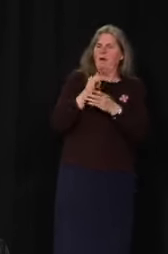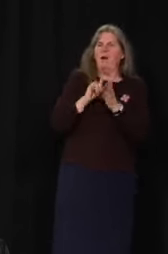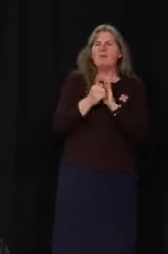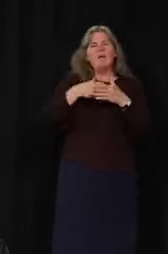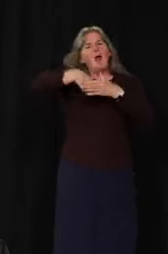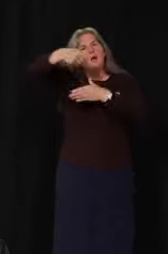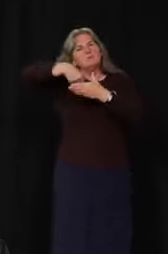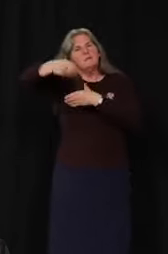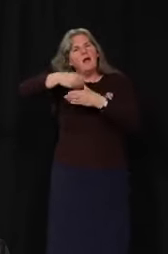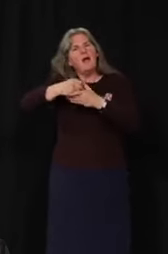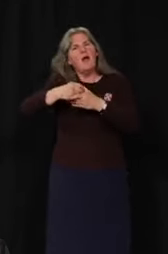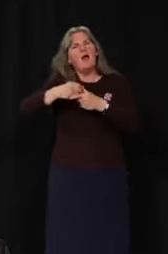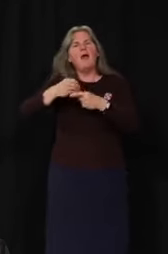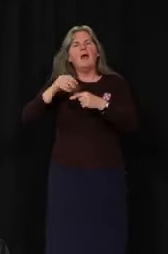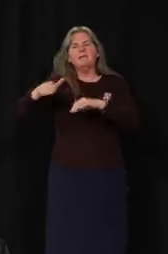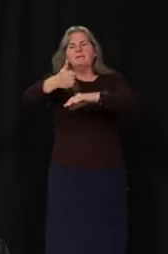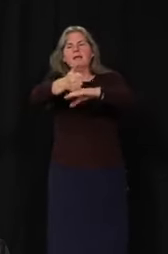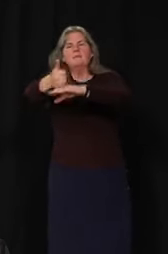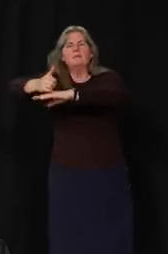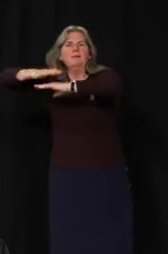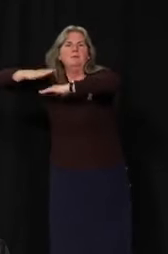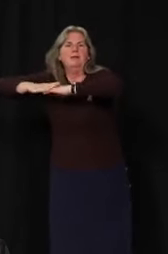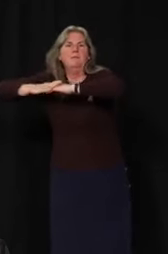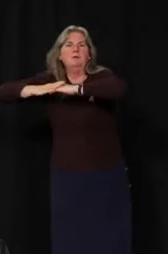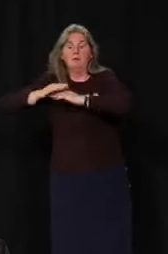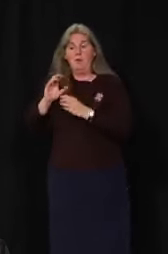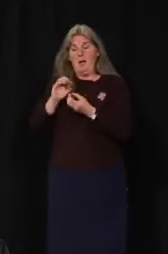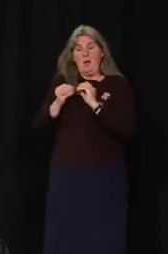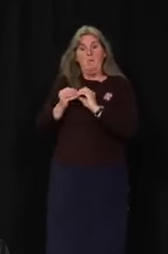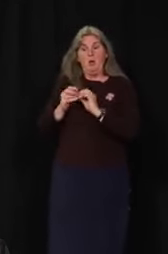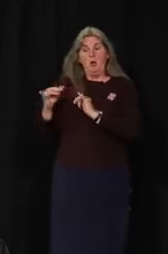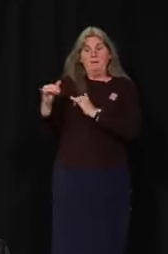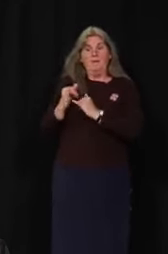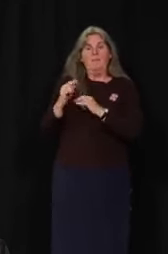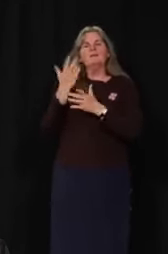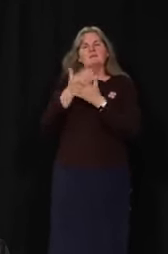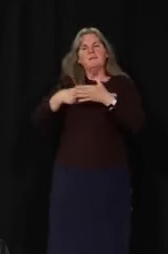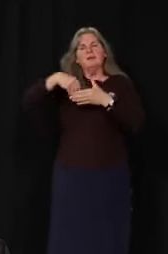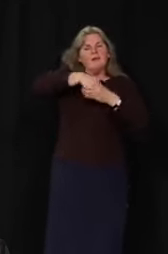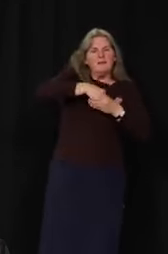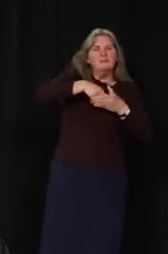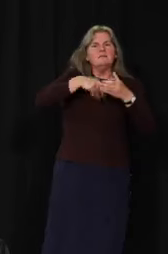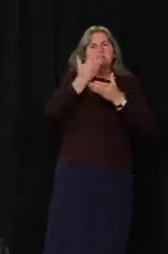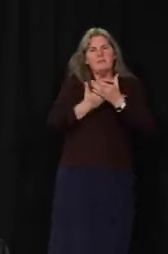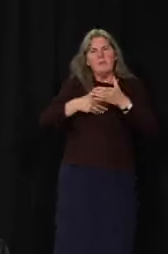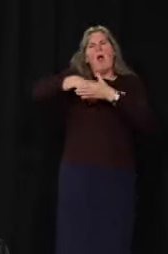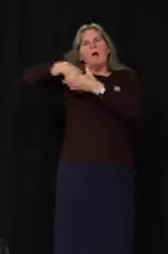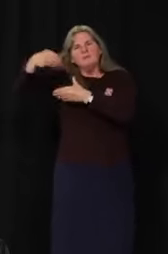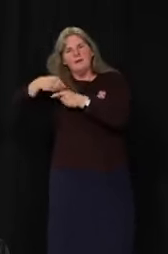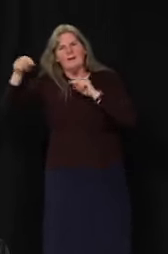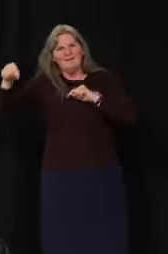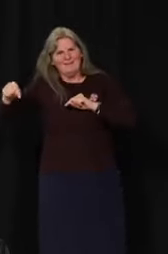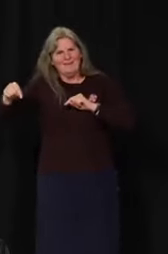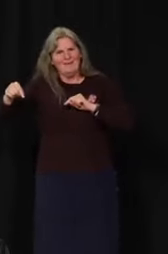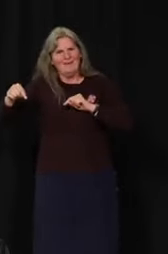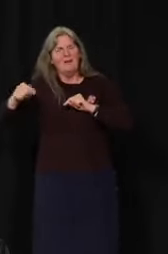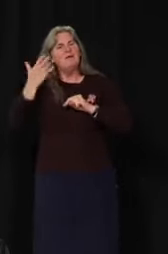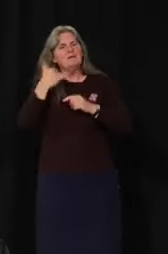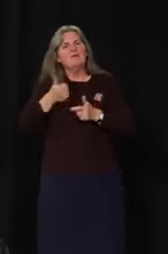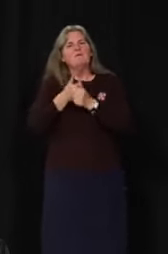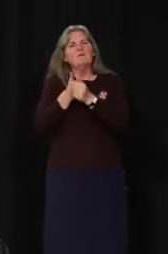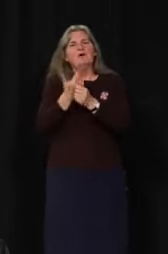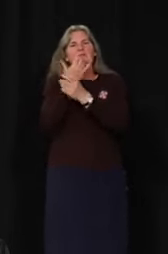types of things, to get these businesses to maximize their capacity while also maximizing their safe distancing